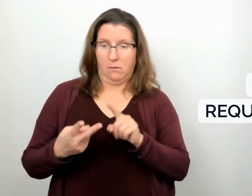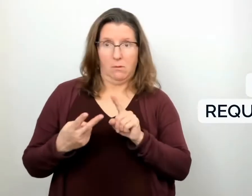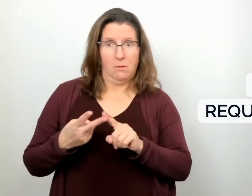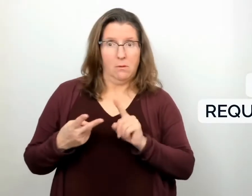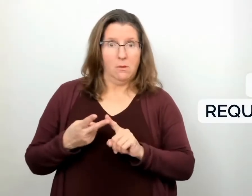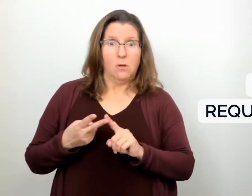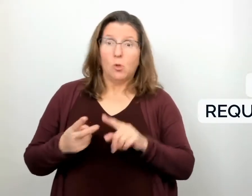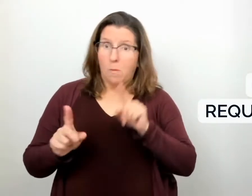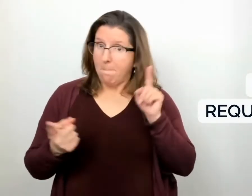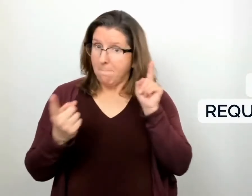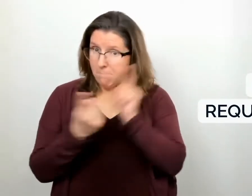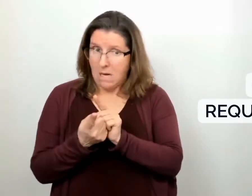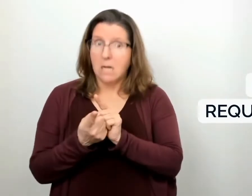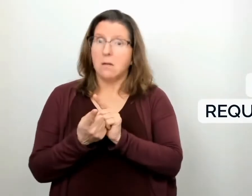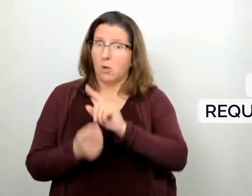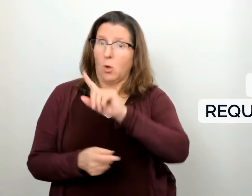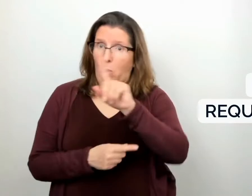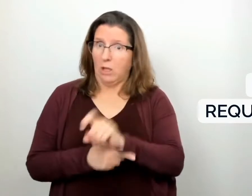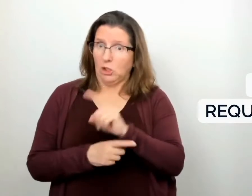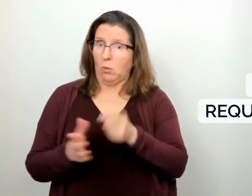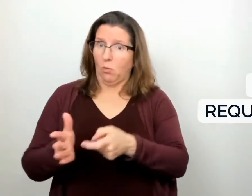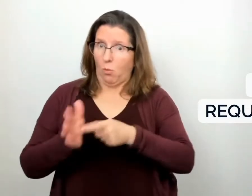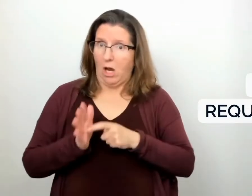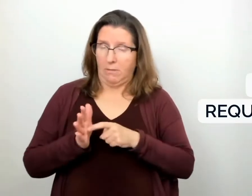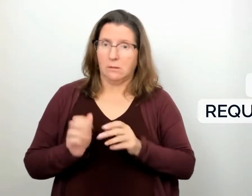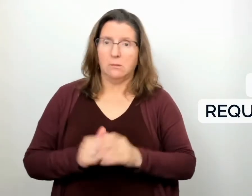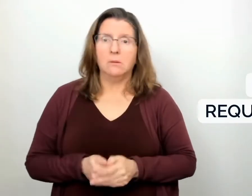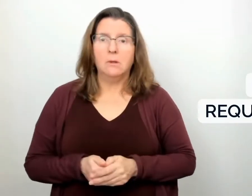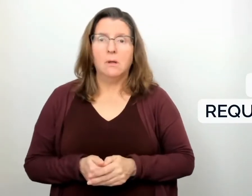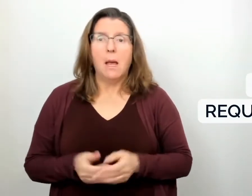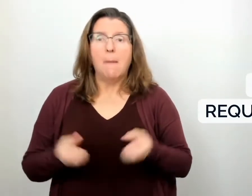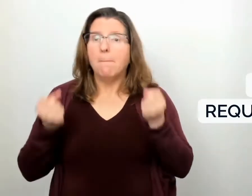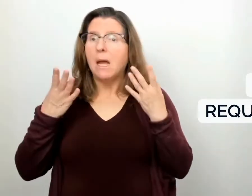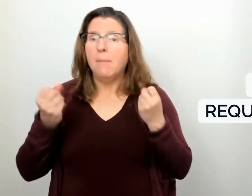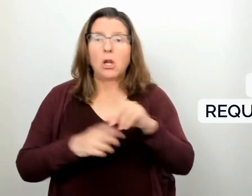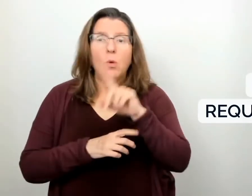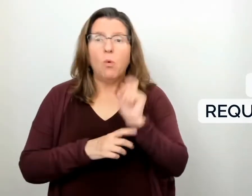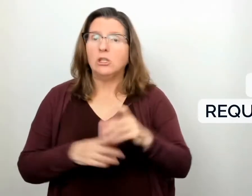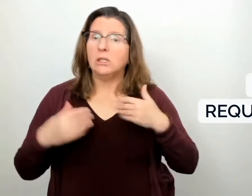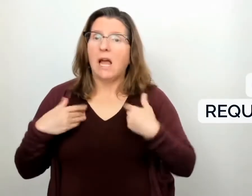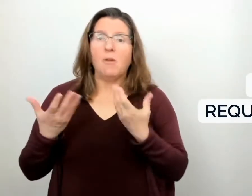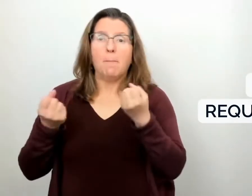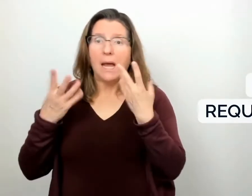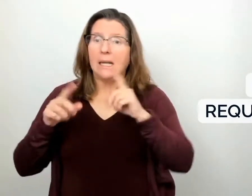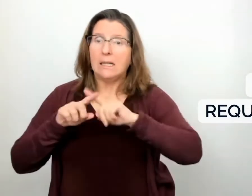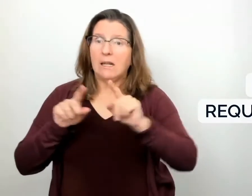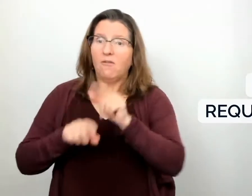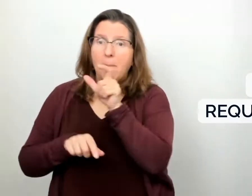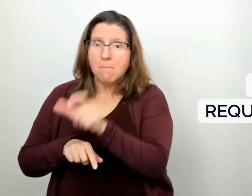The second focus for the markers is whether you addressed all the question requirements fully. The questions have several parts to